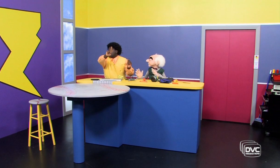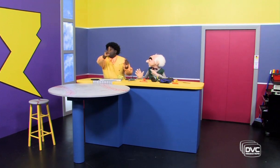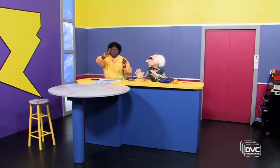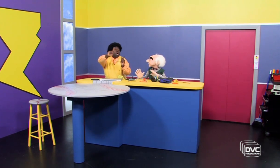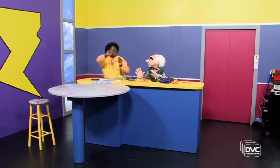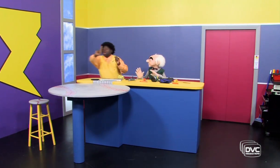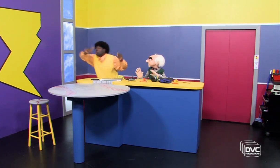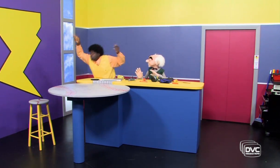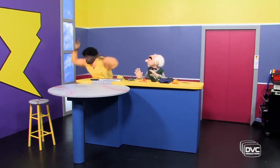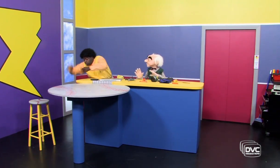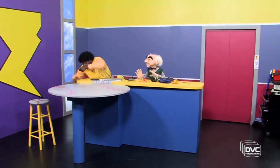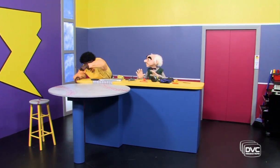Wonder.